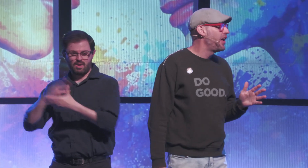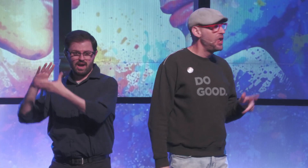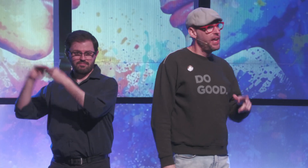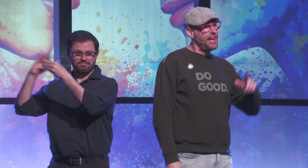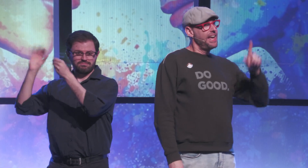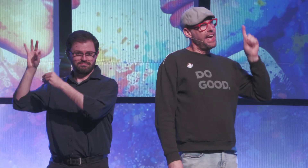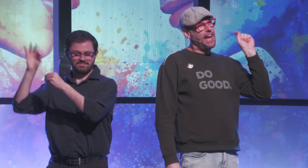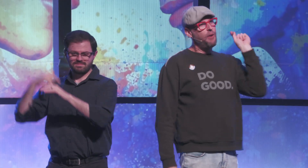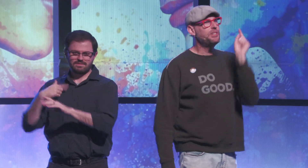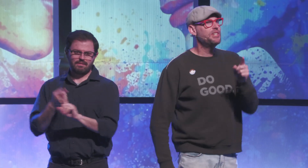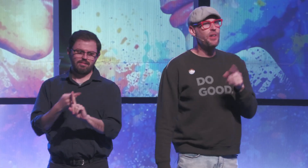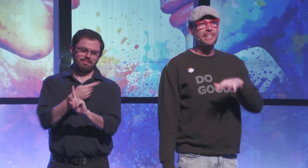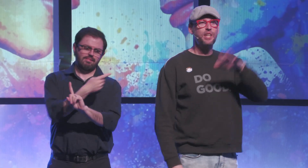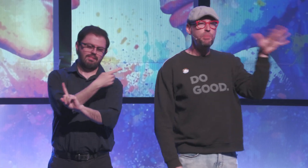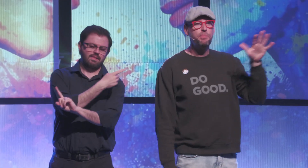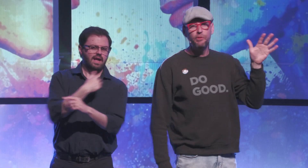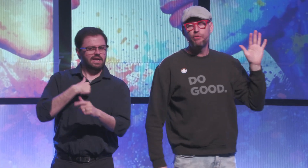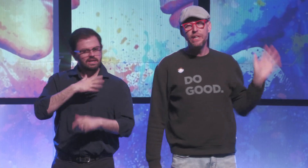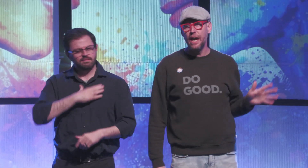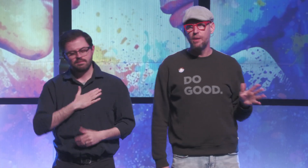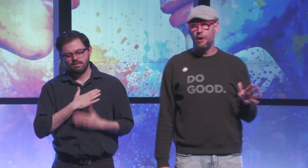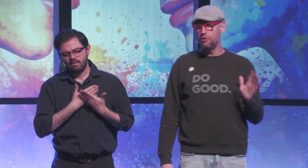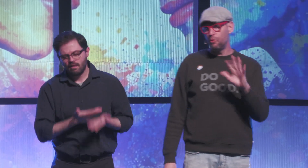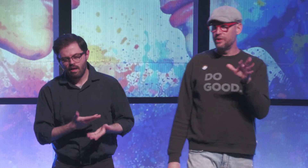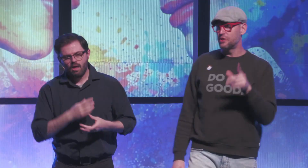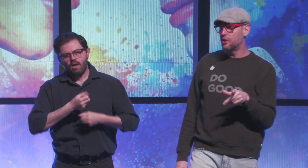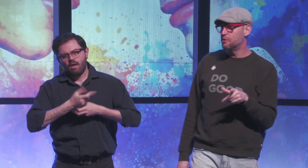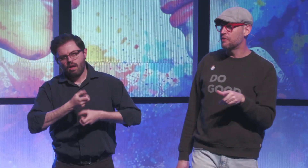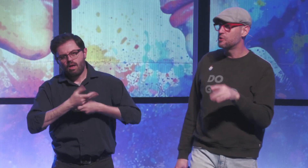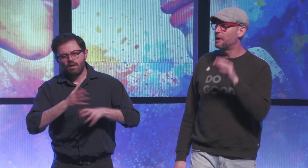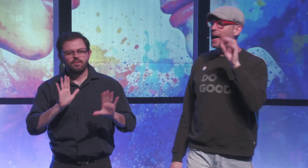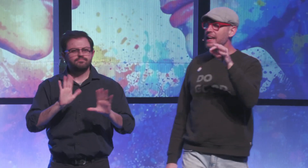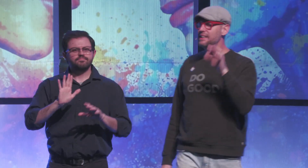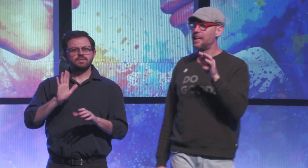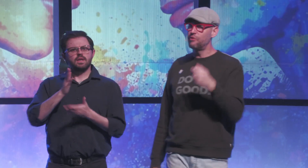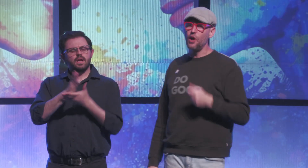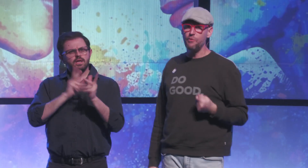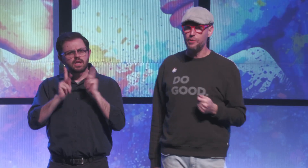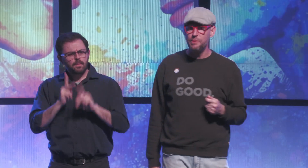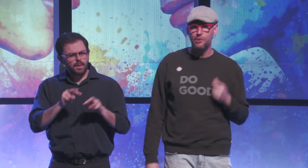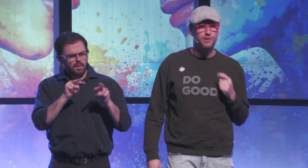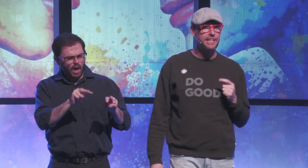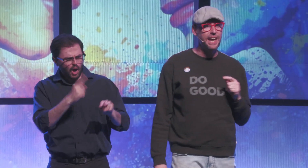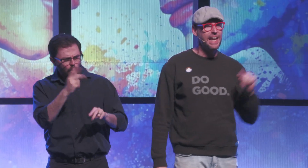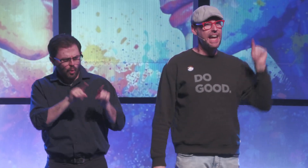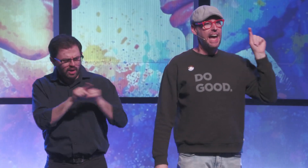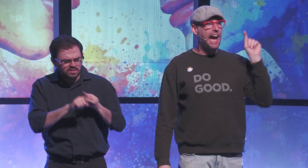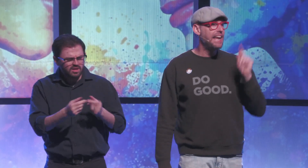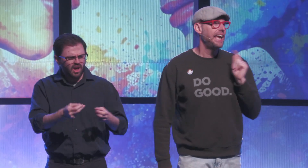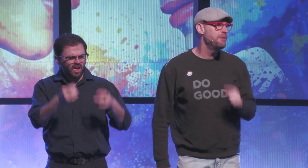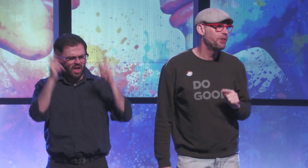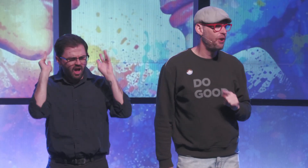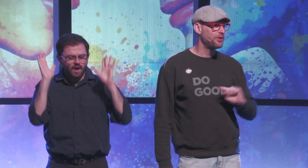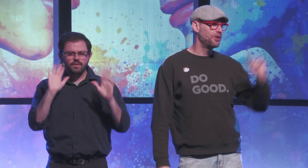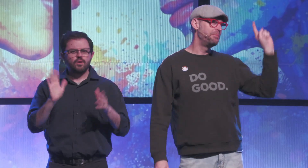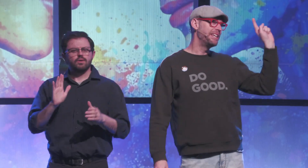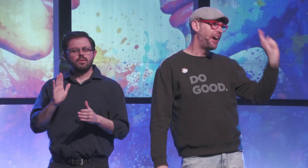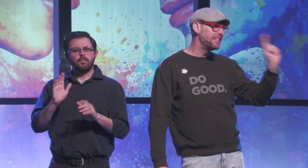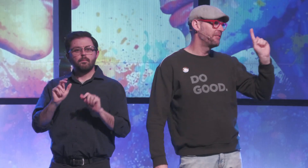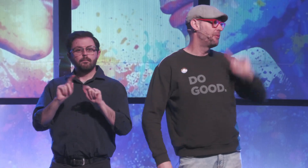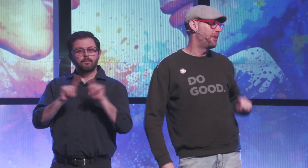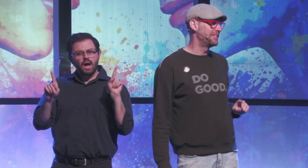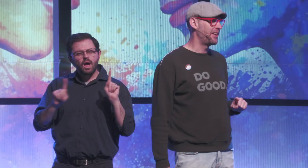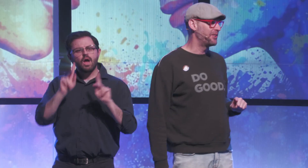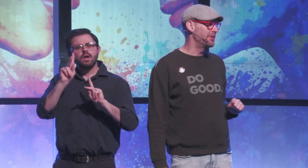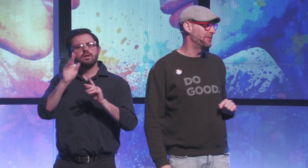right? I want you to know, some people freak out about the 1-star Google reviews, but I get to have coffee with people who say, I came to Crossroads